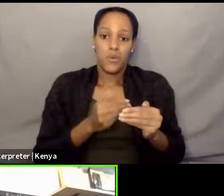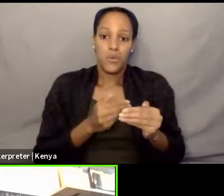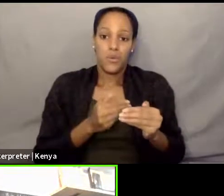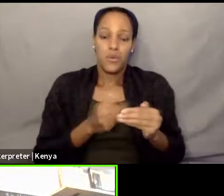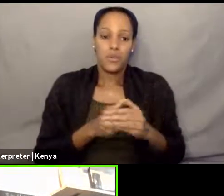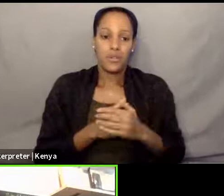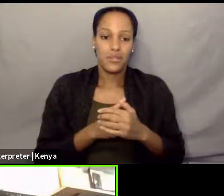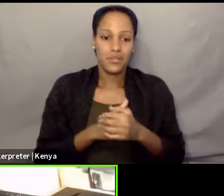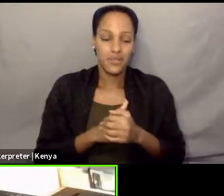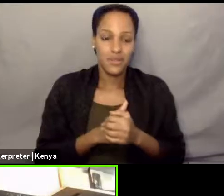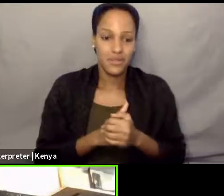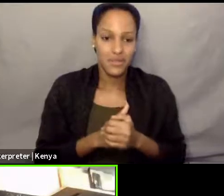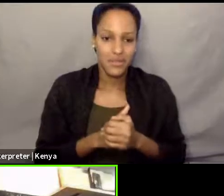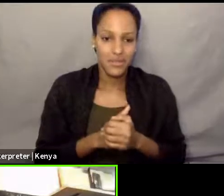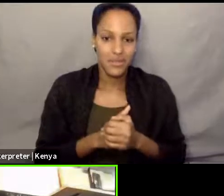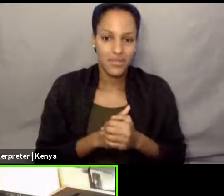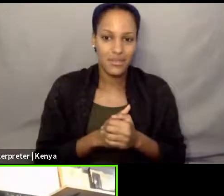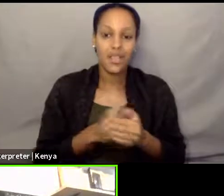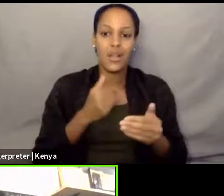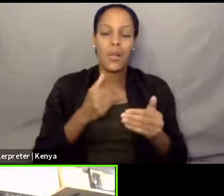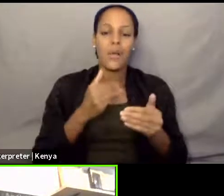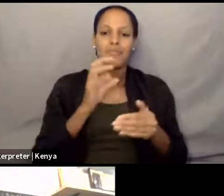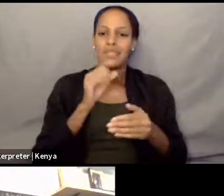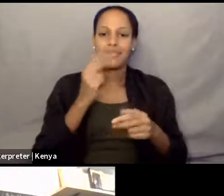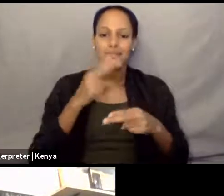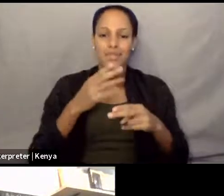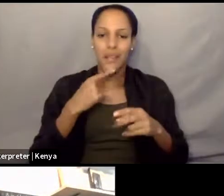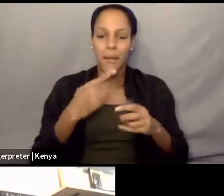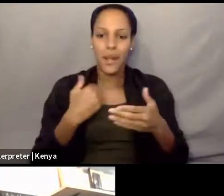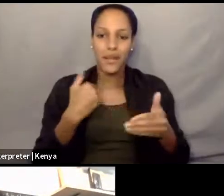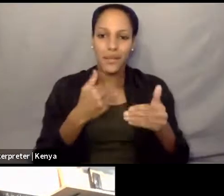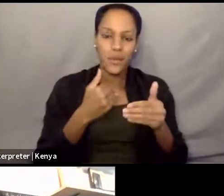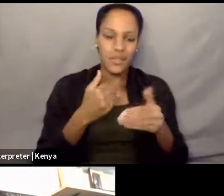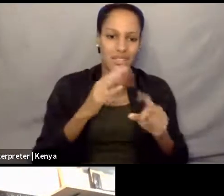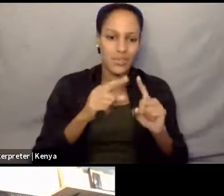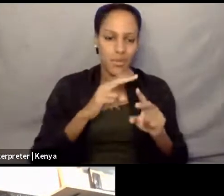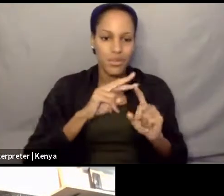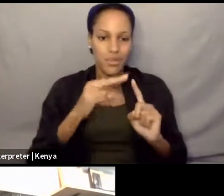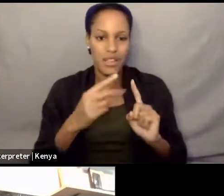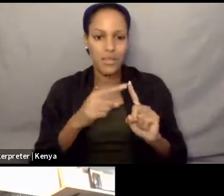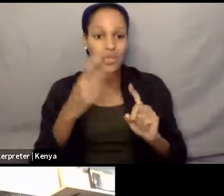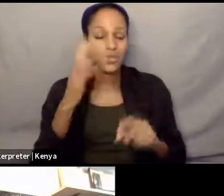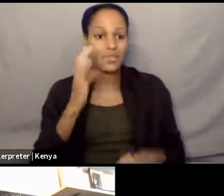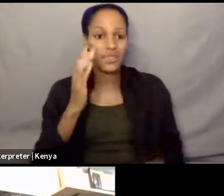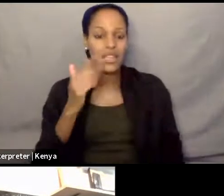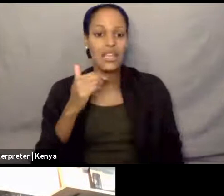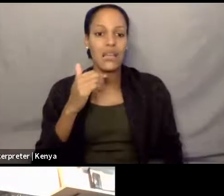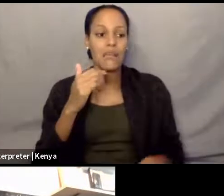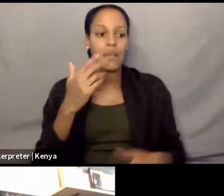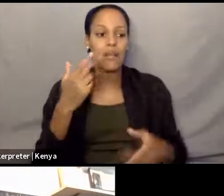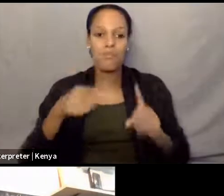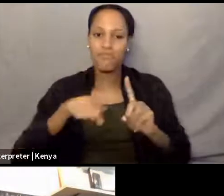full perspective. So you seem to have a pretty optimistic